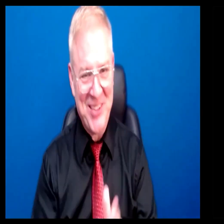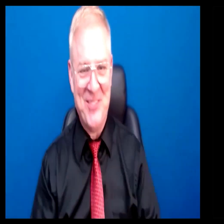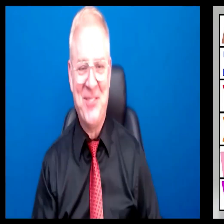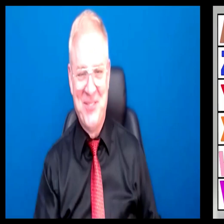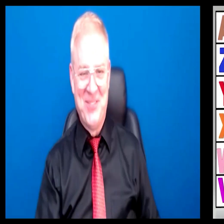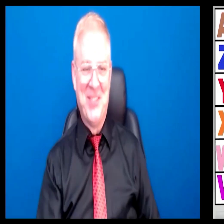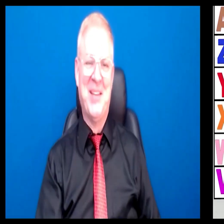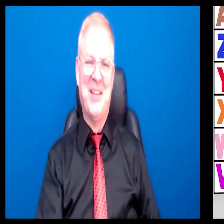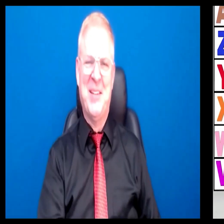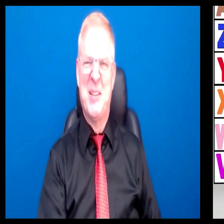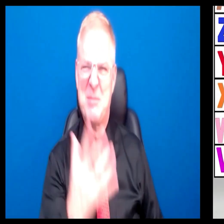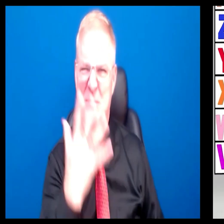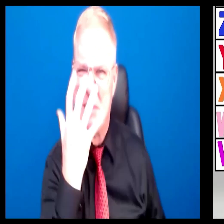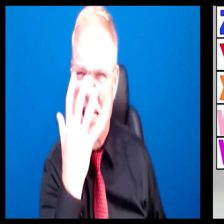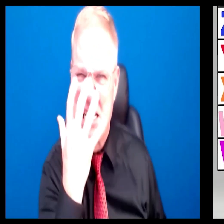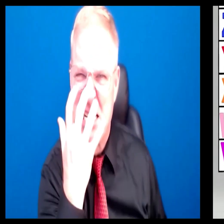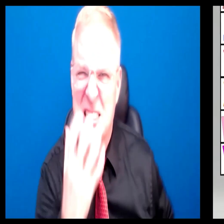show it.